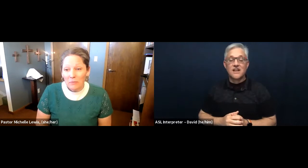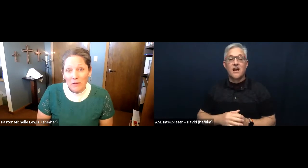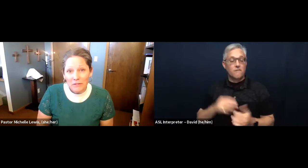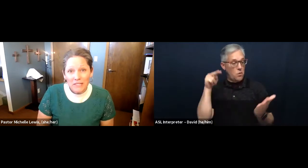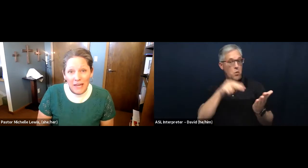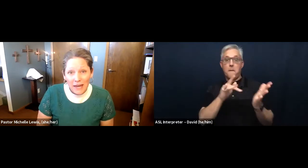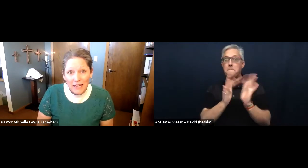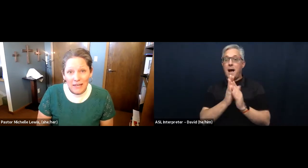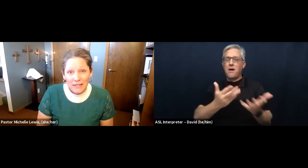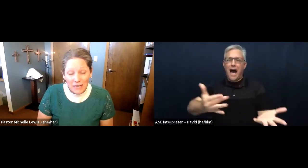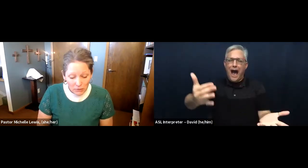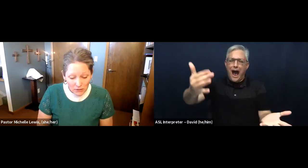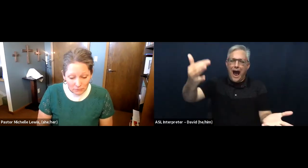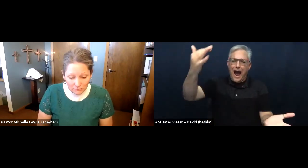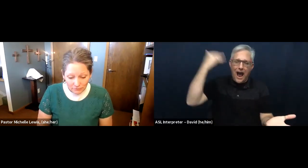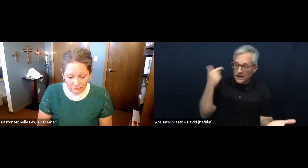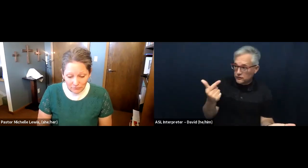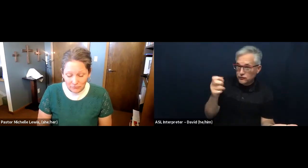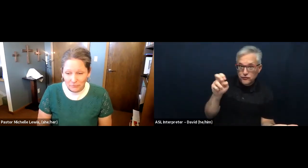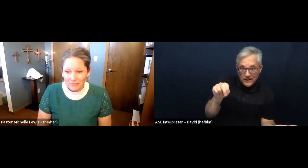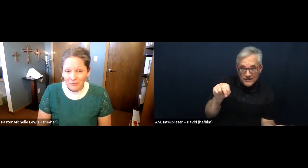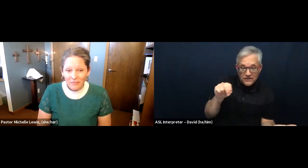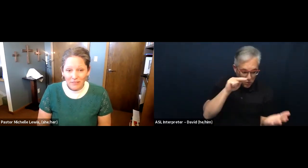the brothers Cain and Abel.